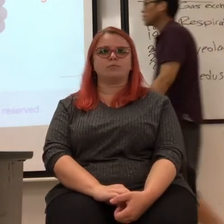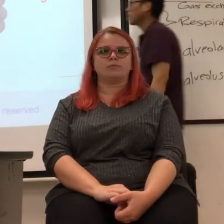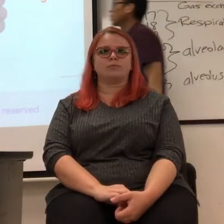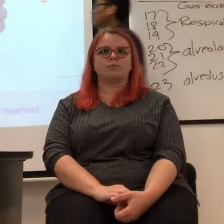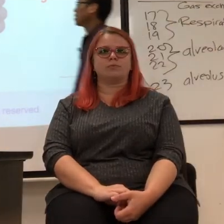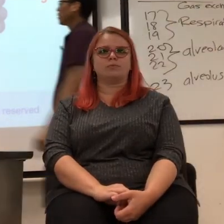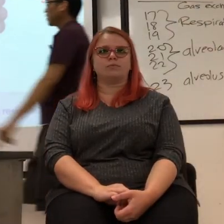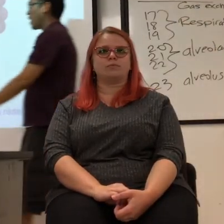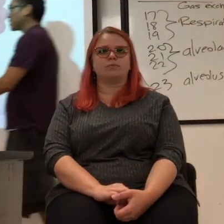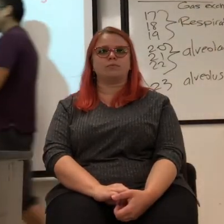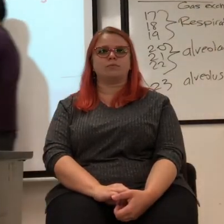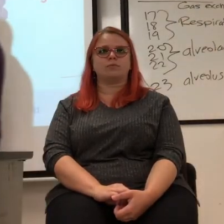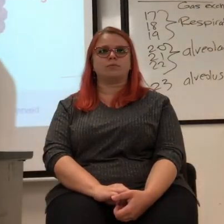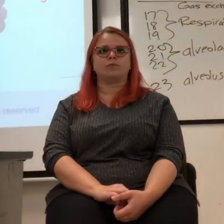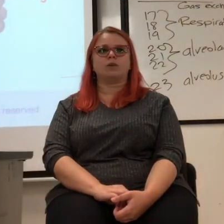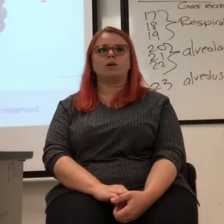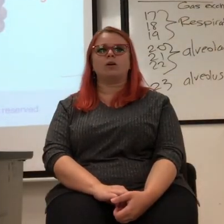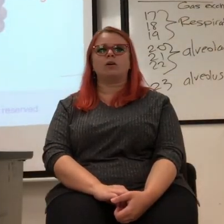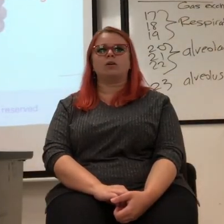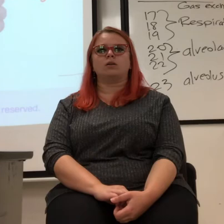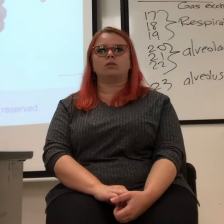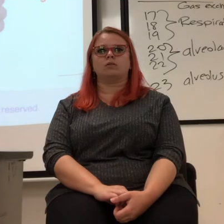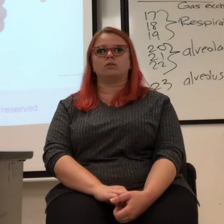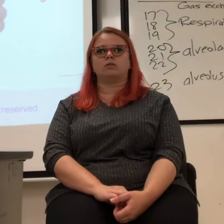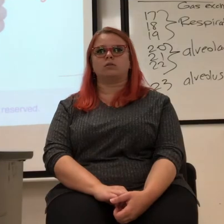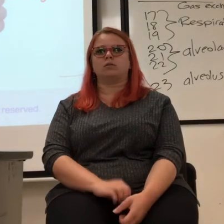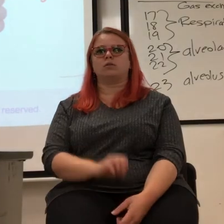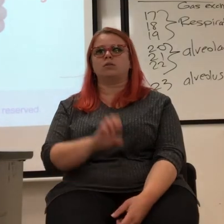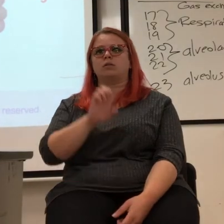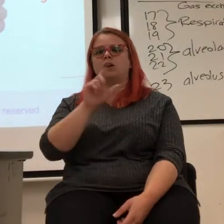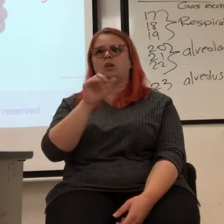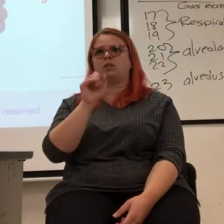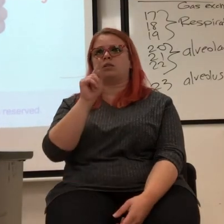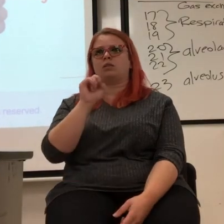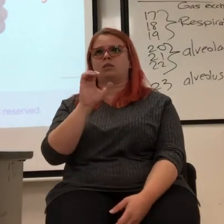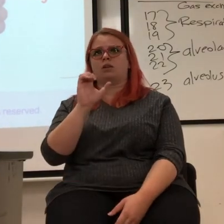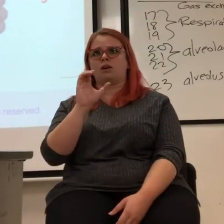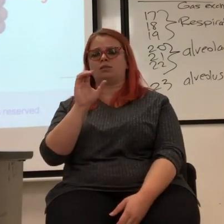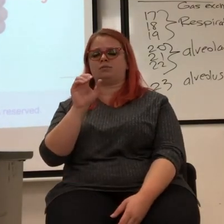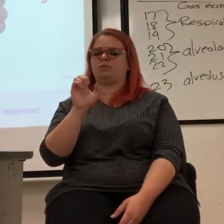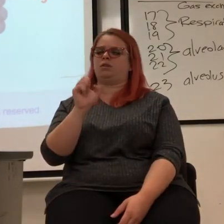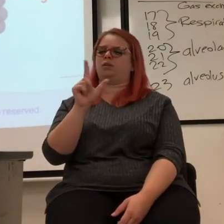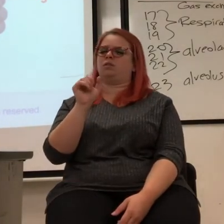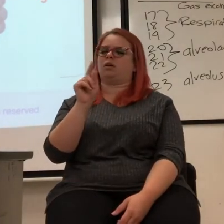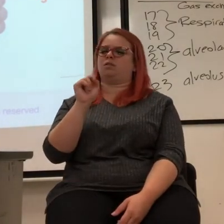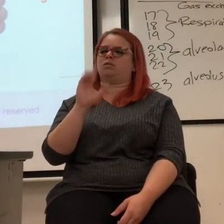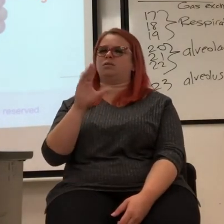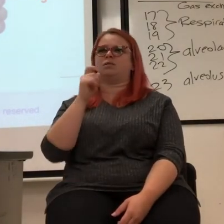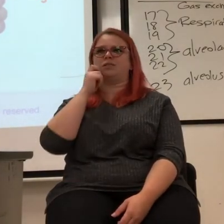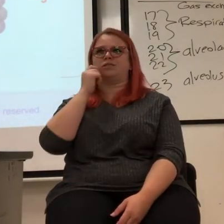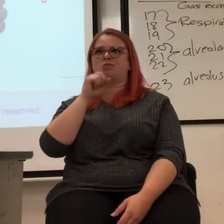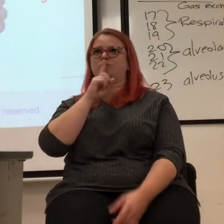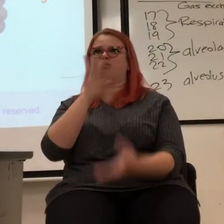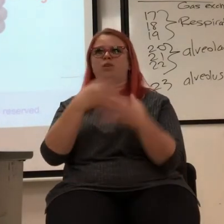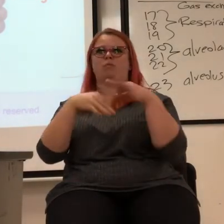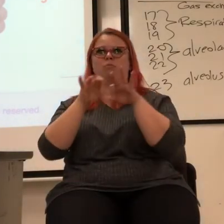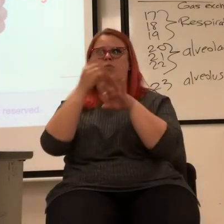The elastic recoil of the lung is very important for the mechanics of breathing, which I'll talk about later today.